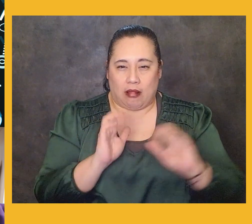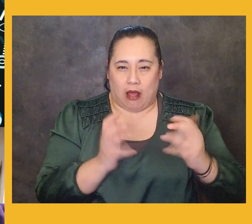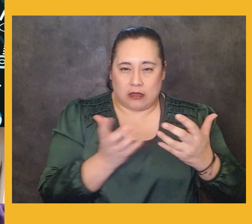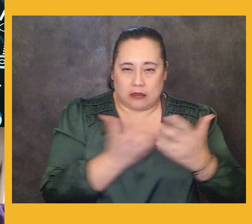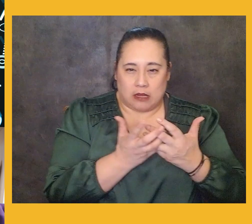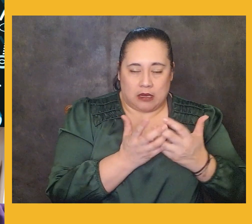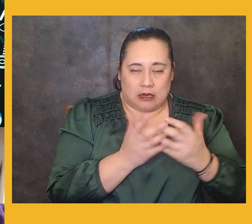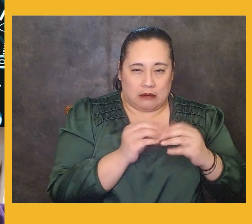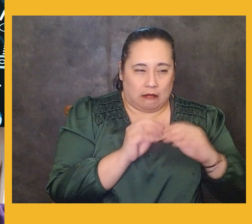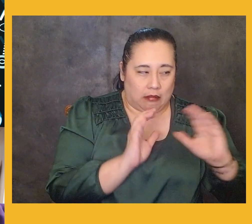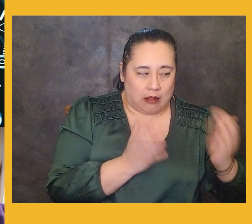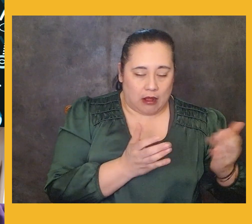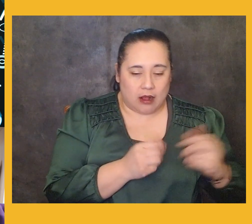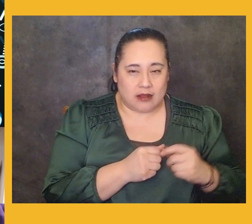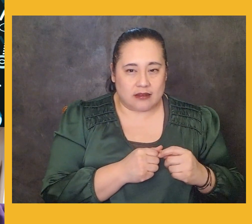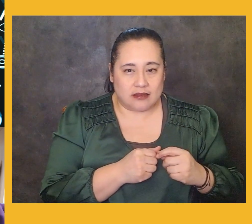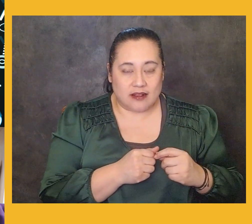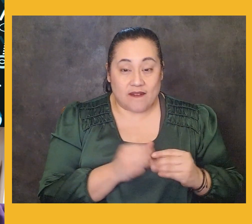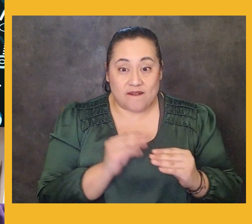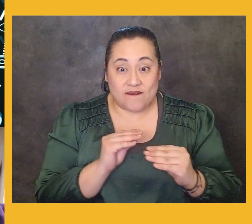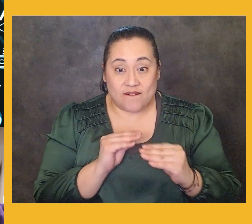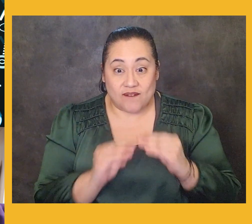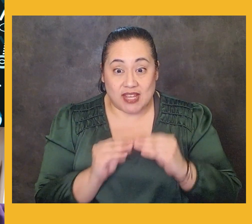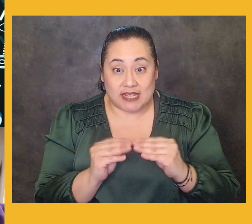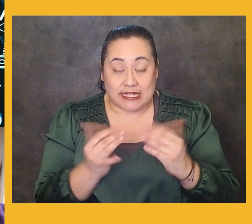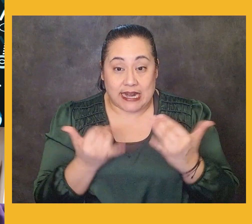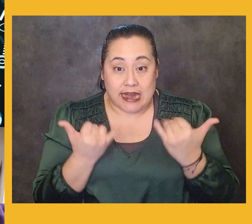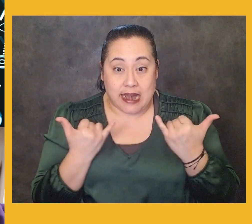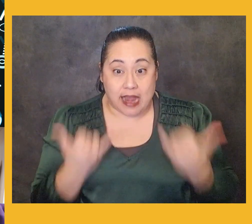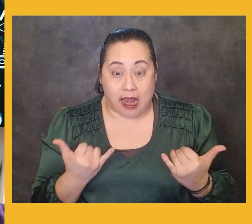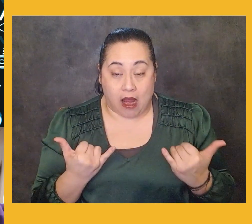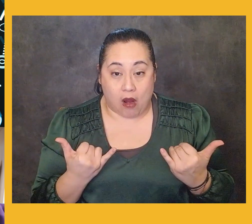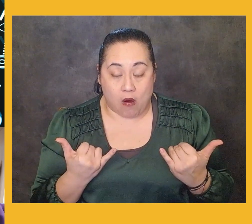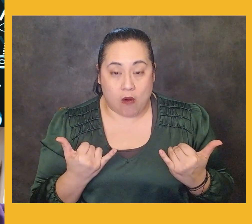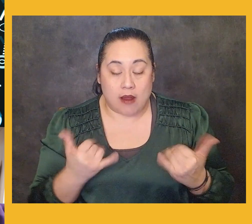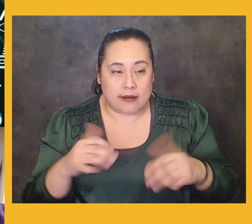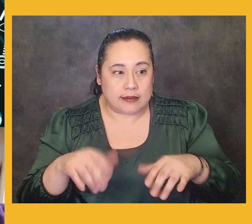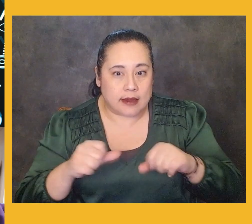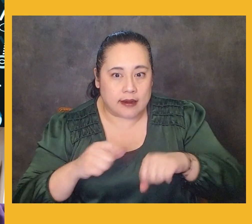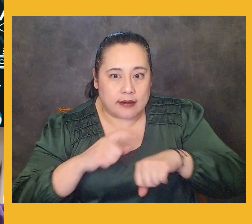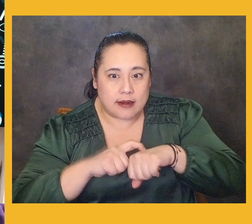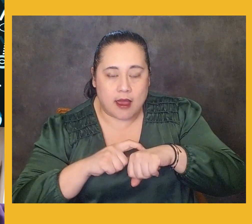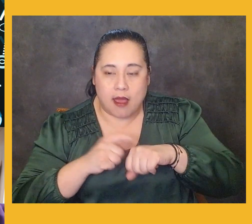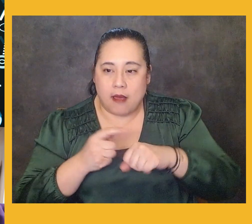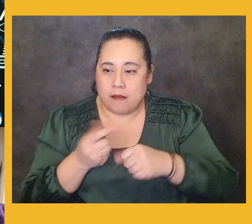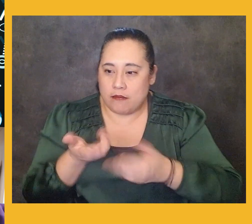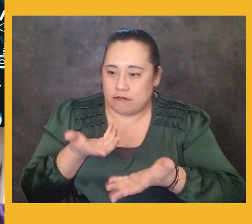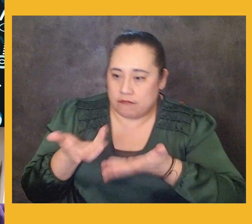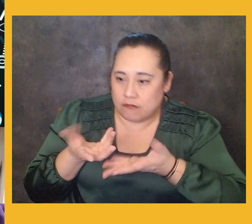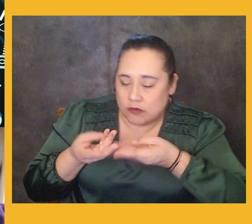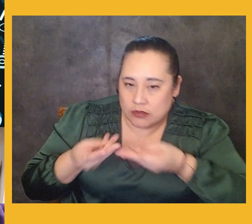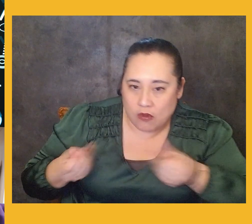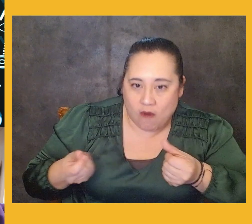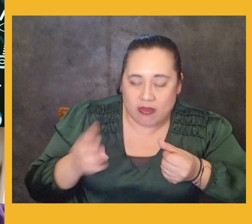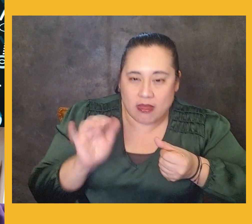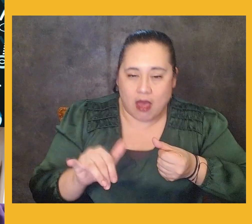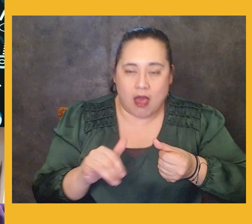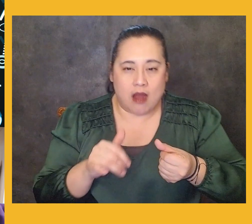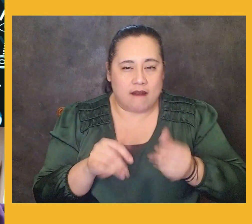with a coworker or a classmate, fix it now. Take